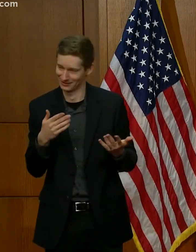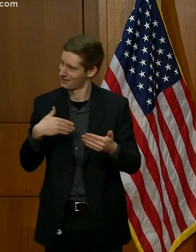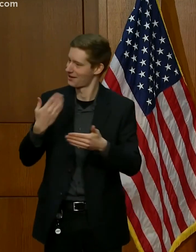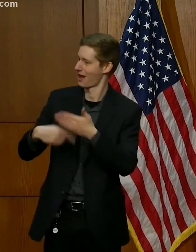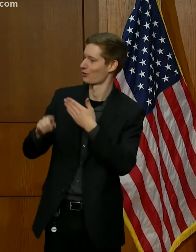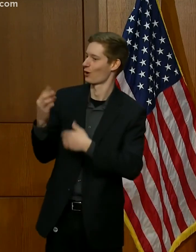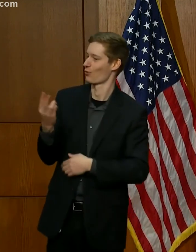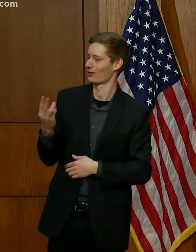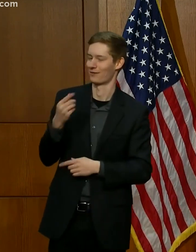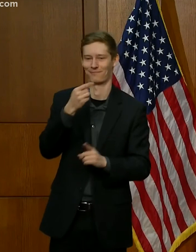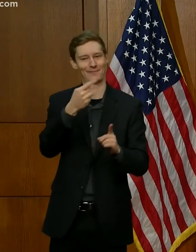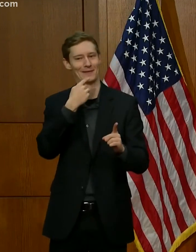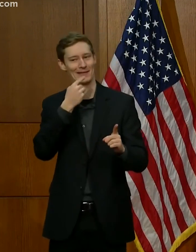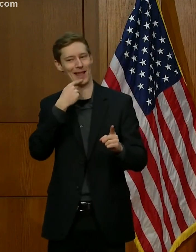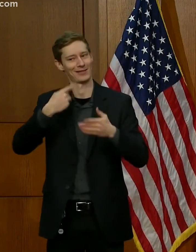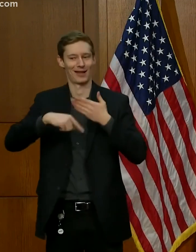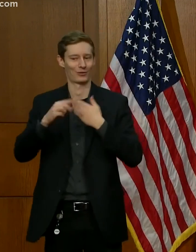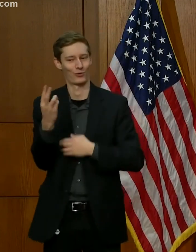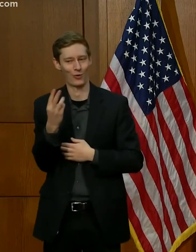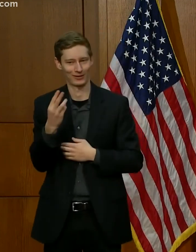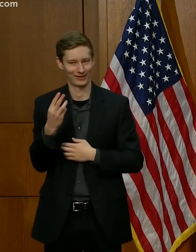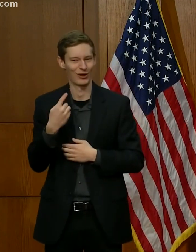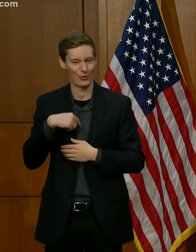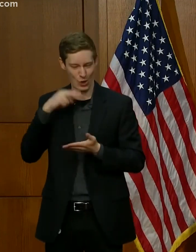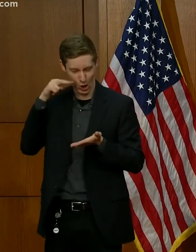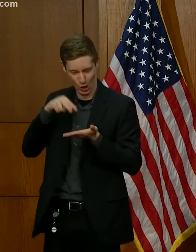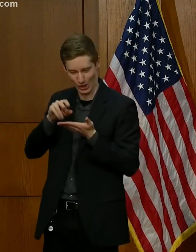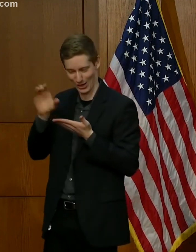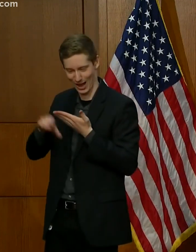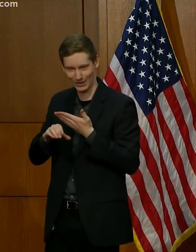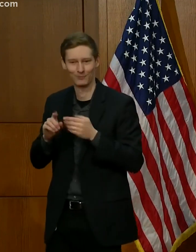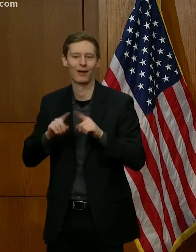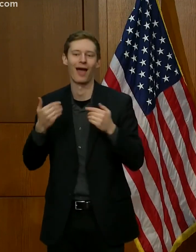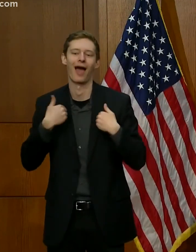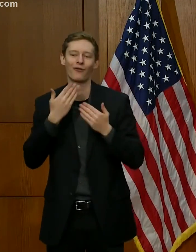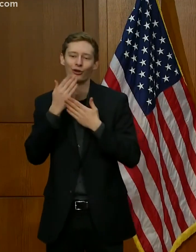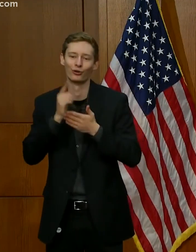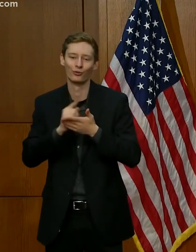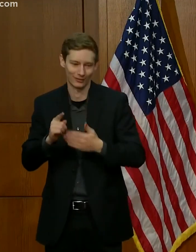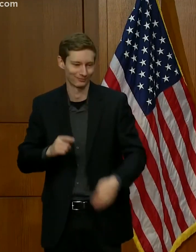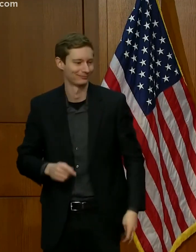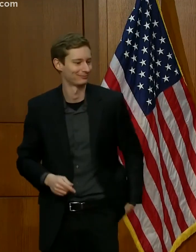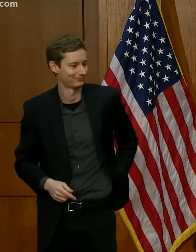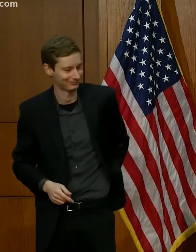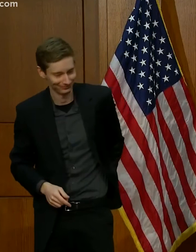All right. Henry says Wednesday. We'll look at the calendar, but have a good weekend. Thank you all.